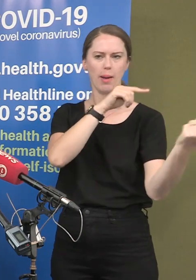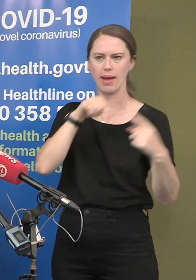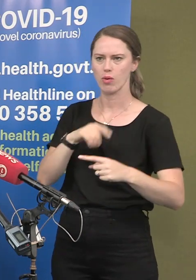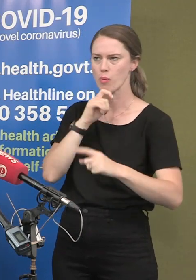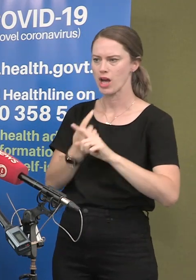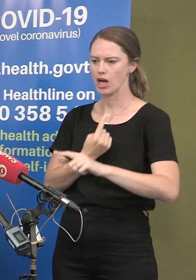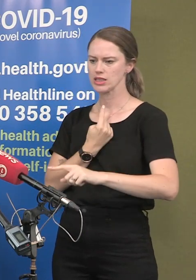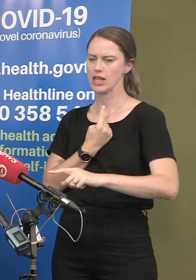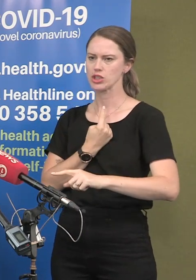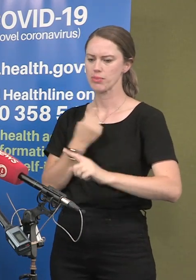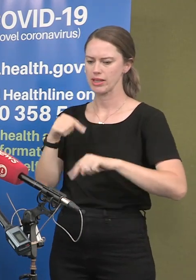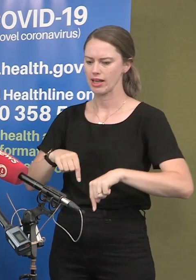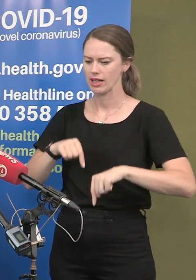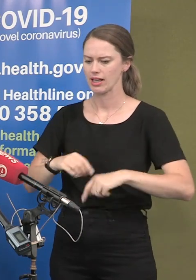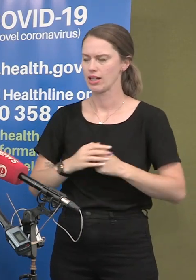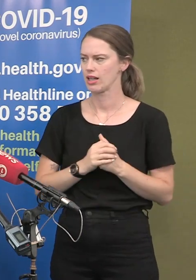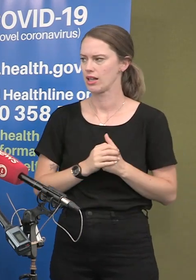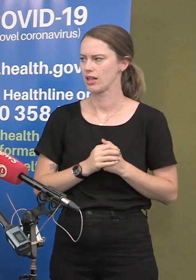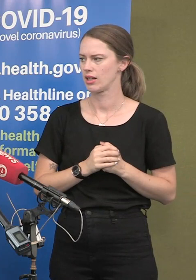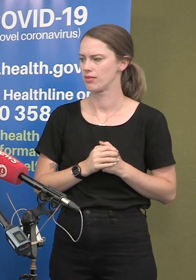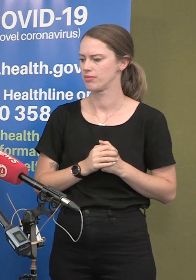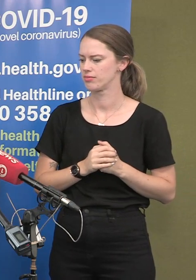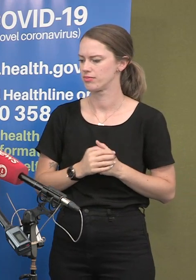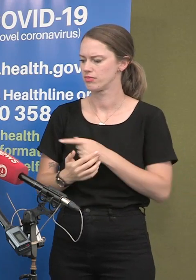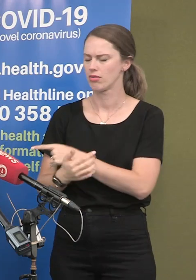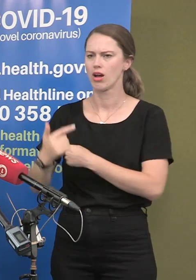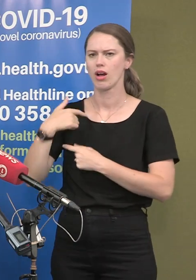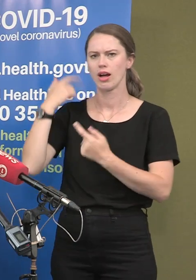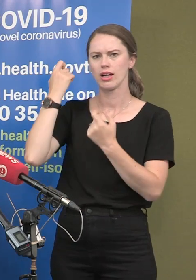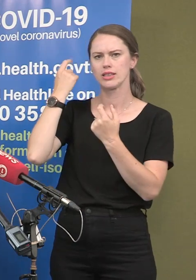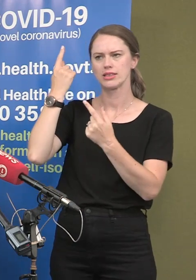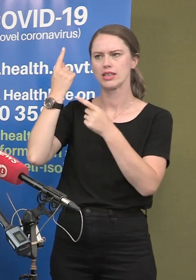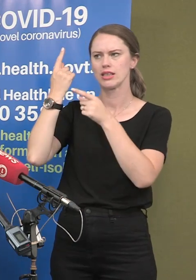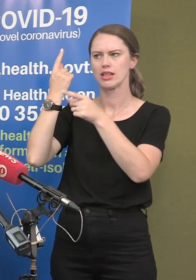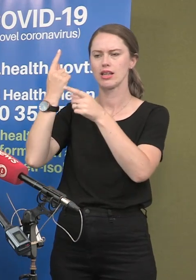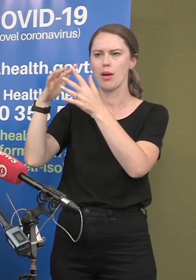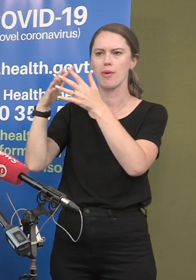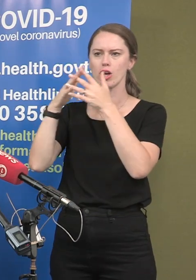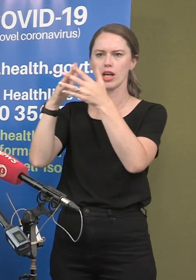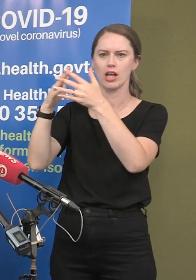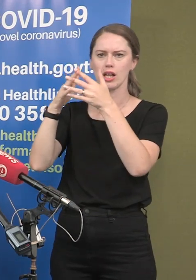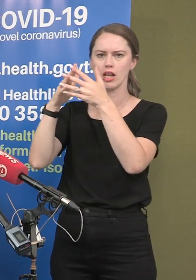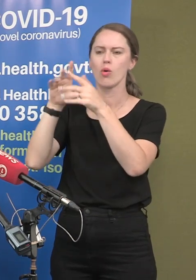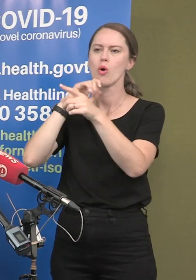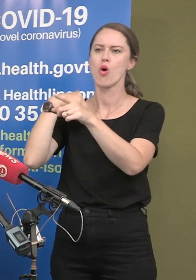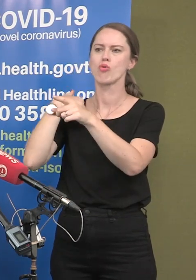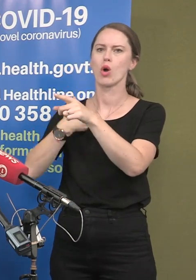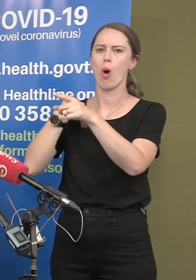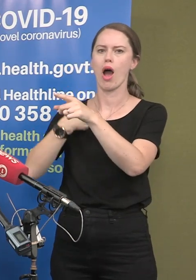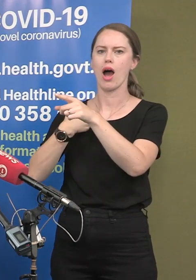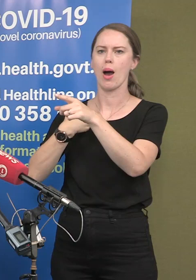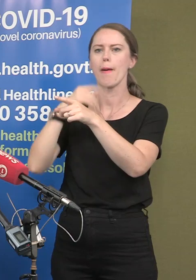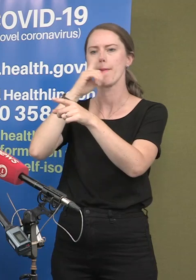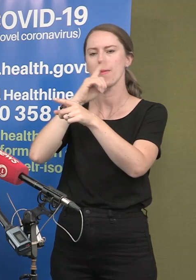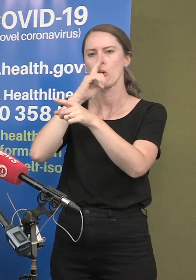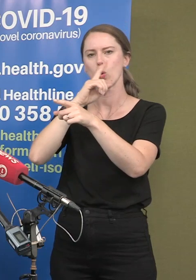put in isolation back here in New Zealand? My understanding is that actually the US authorities are going to require